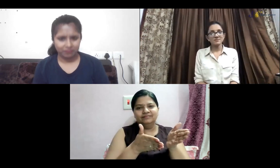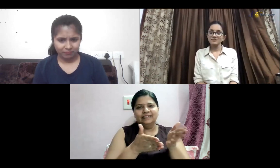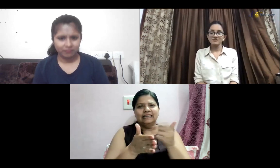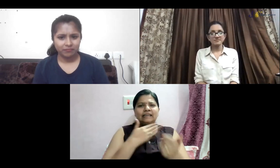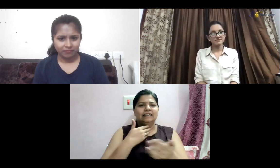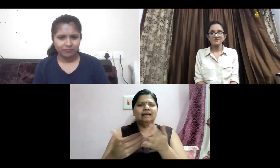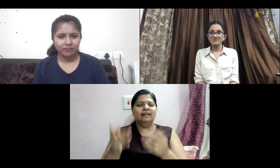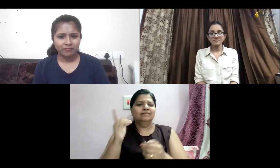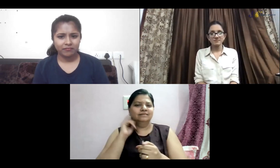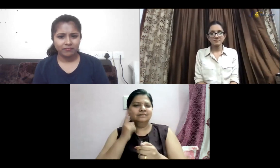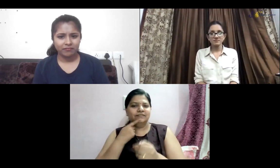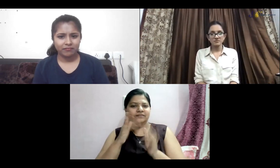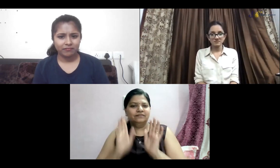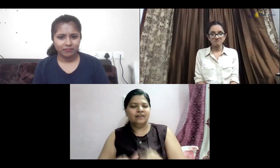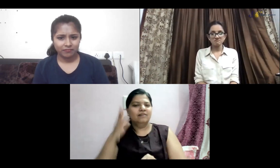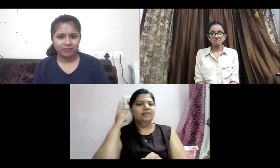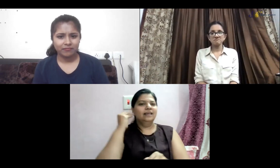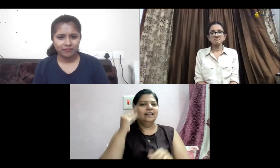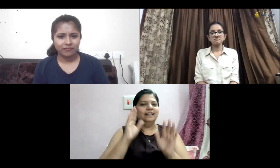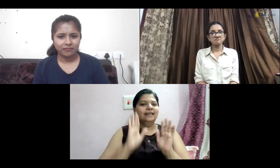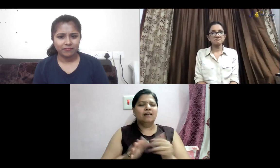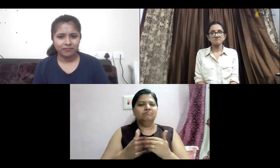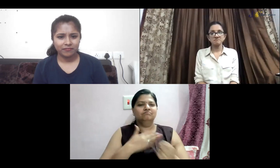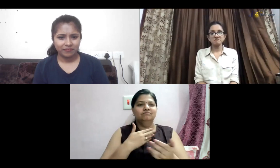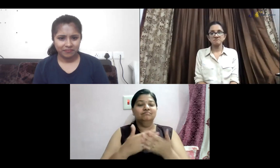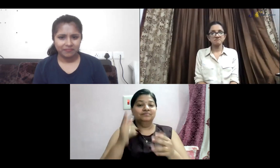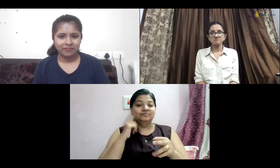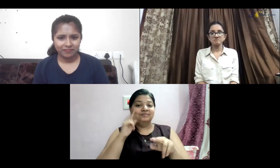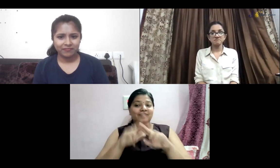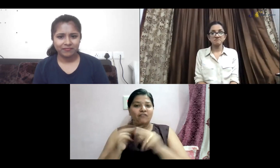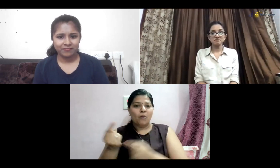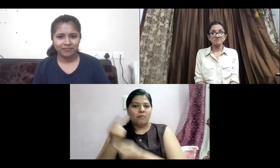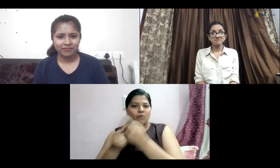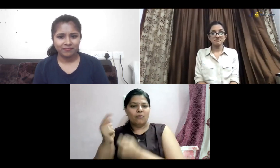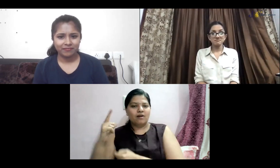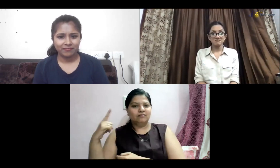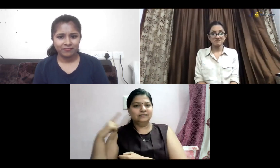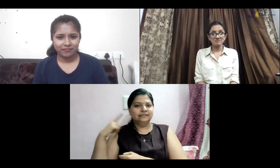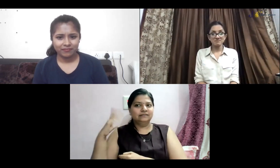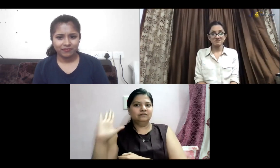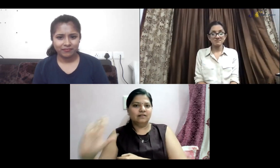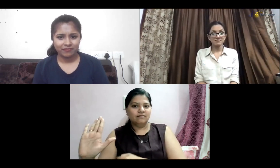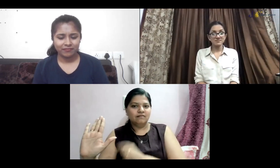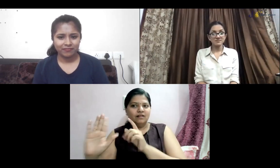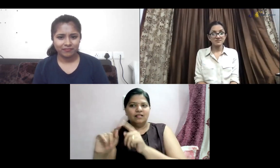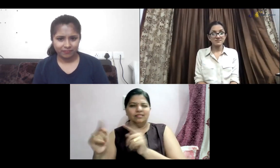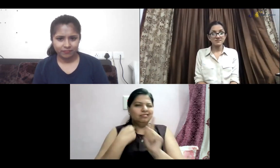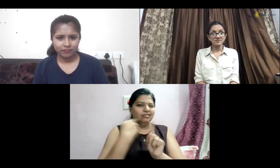benefits. They are focusing on their making business profit. That's all. If they